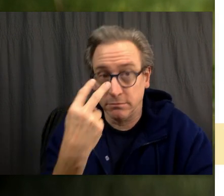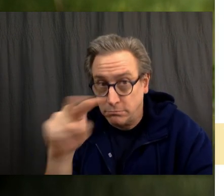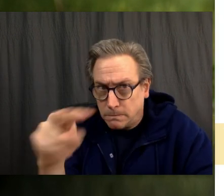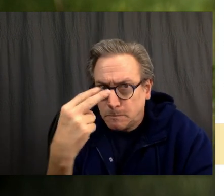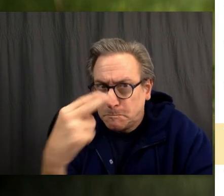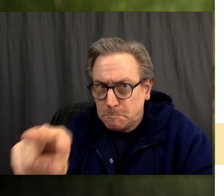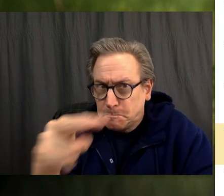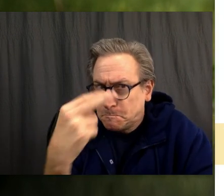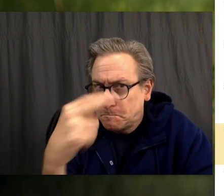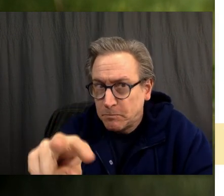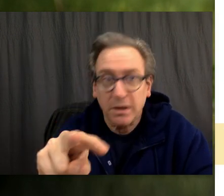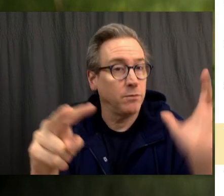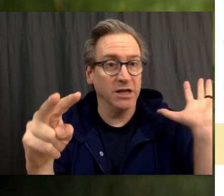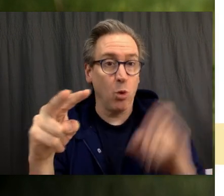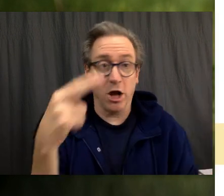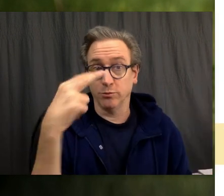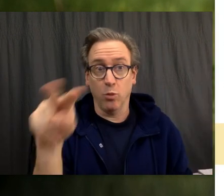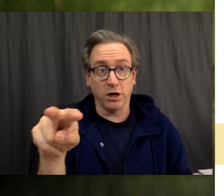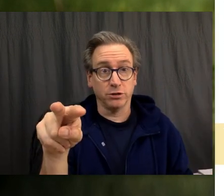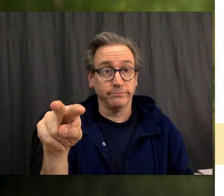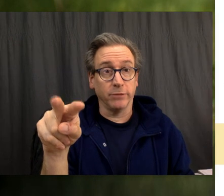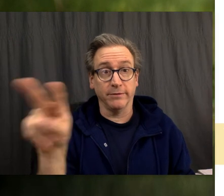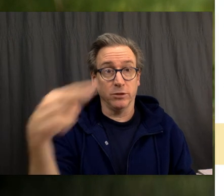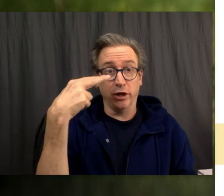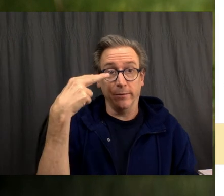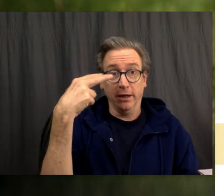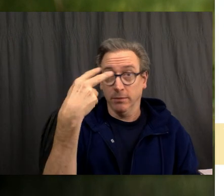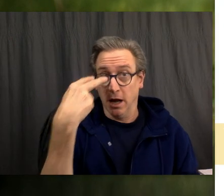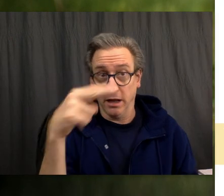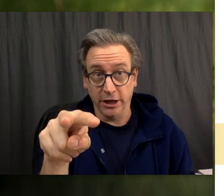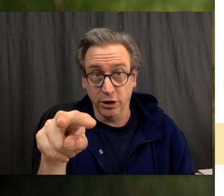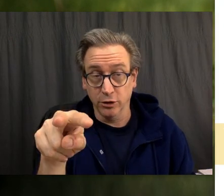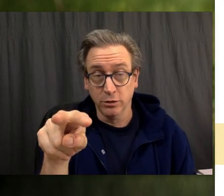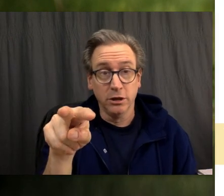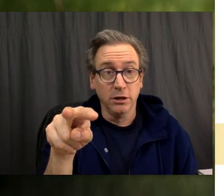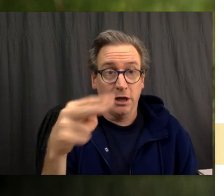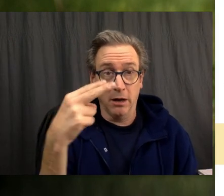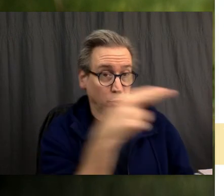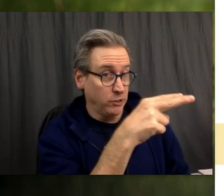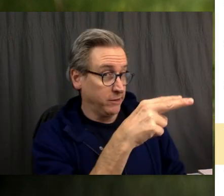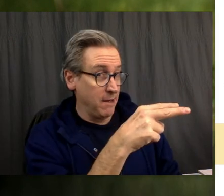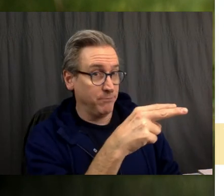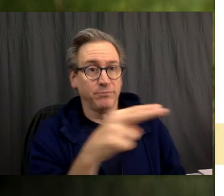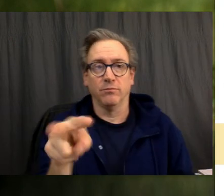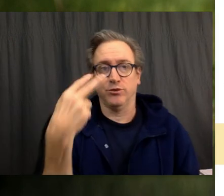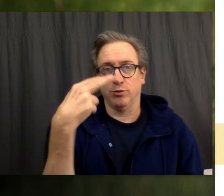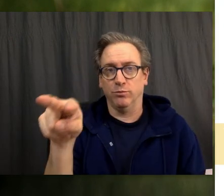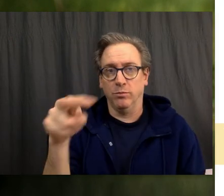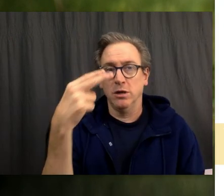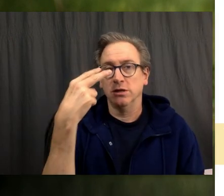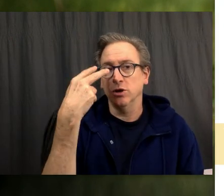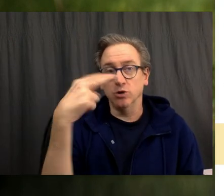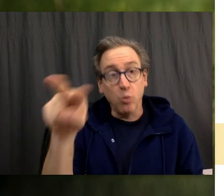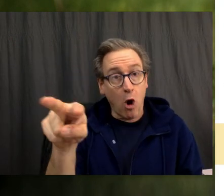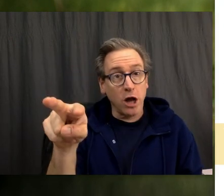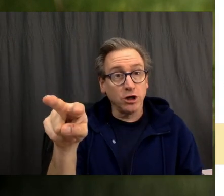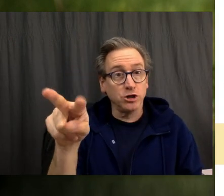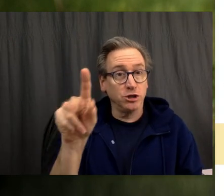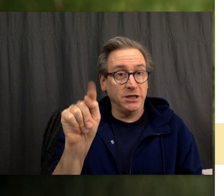parents, it's watch, right? Look at me. I'll look at you. Look at them. So